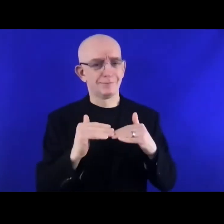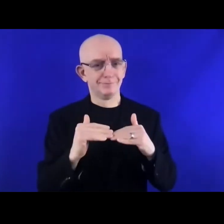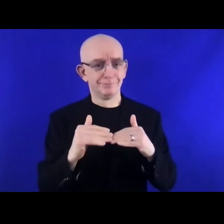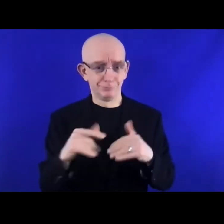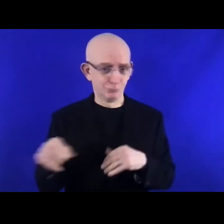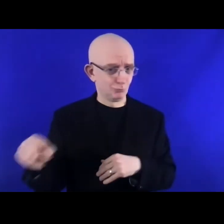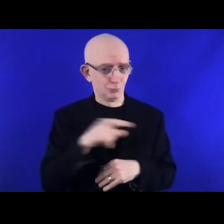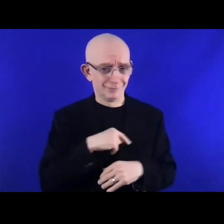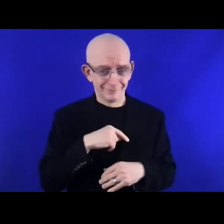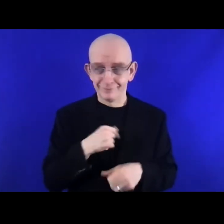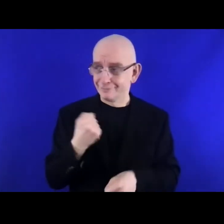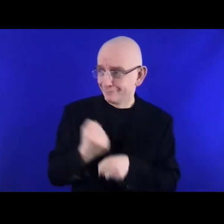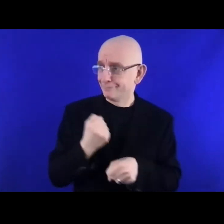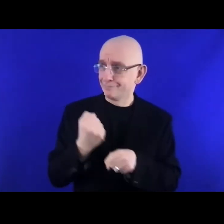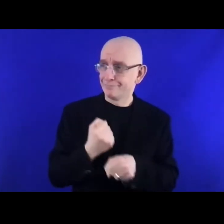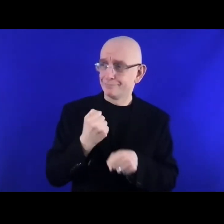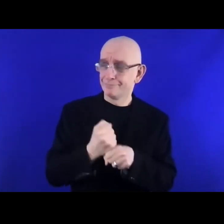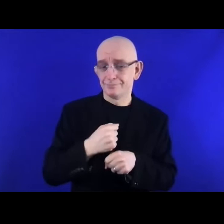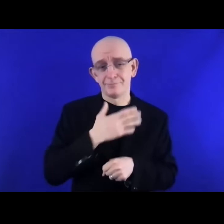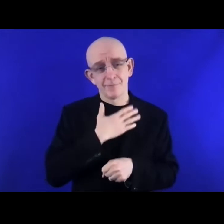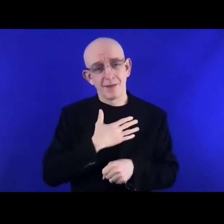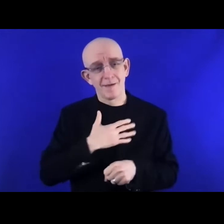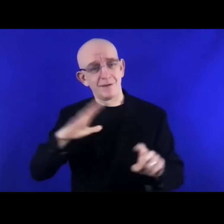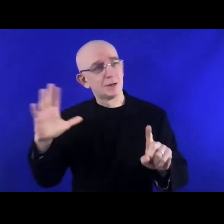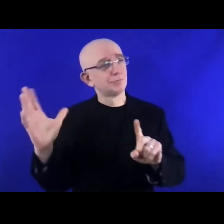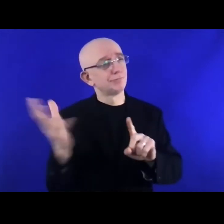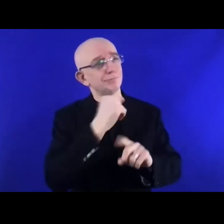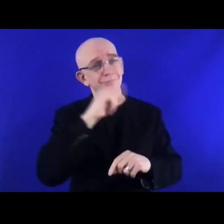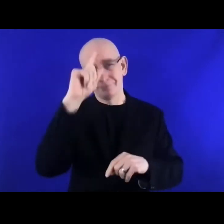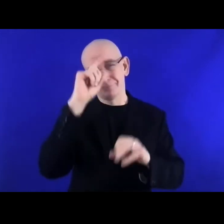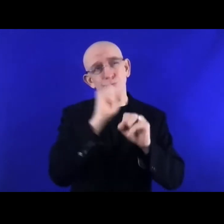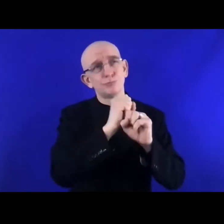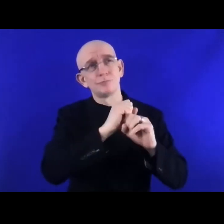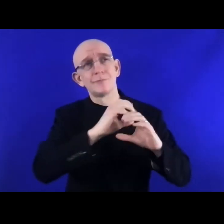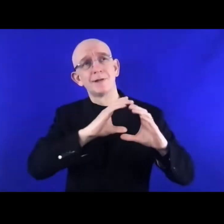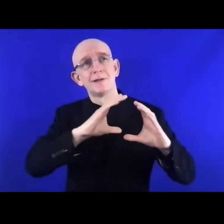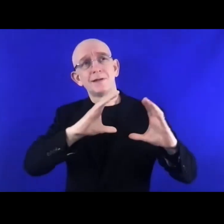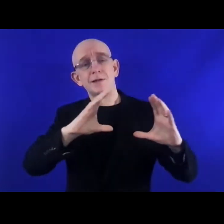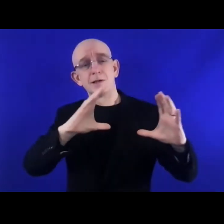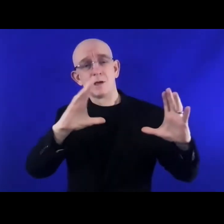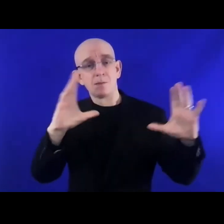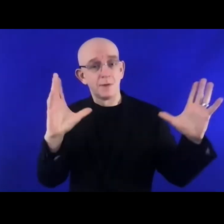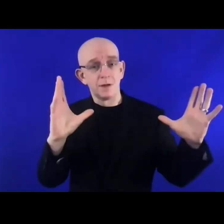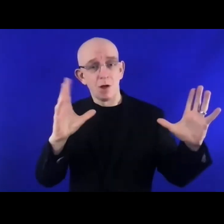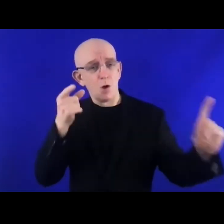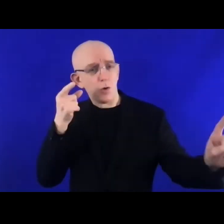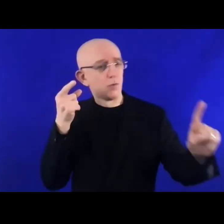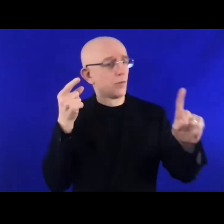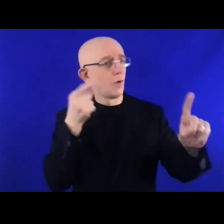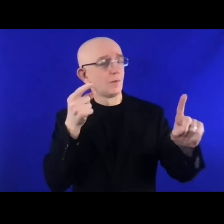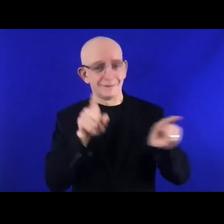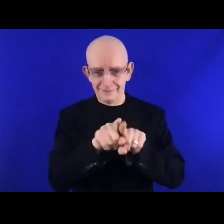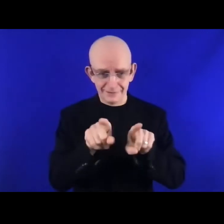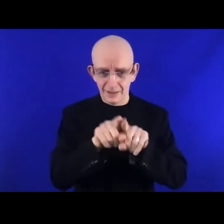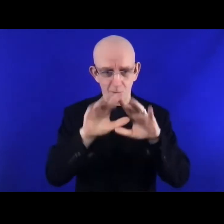same all around the world, all over the world, and there's a lot of problem that you know, people